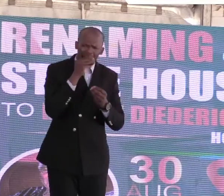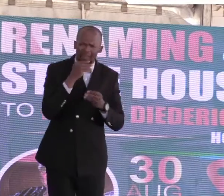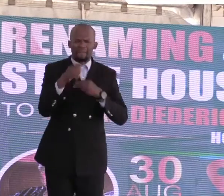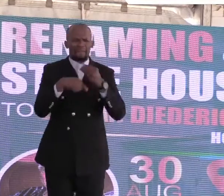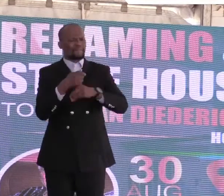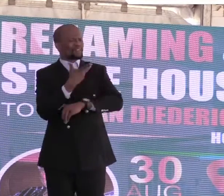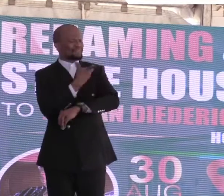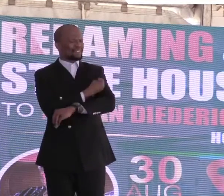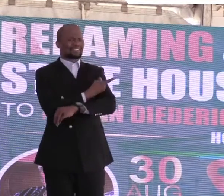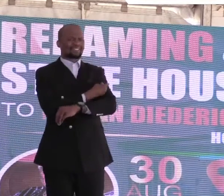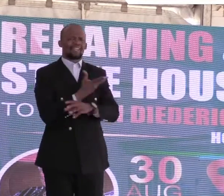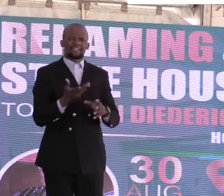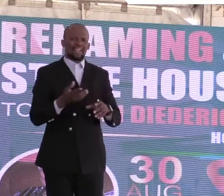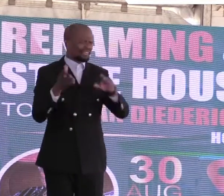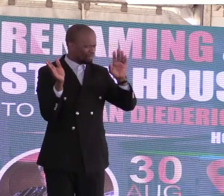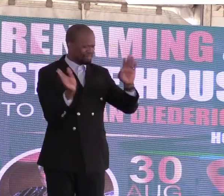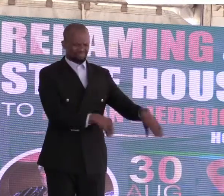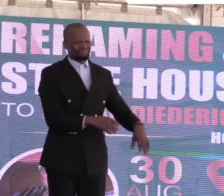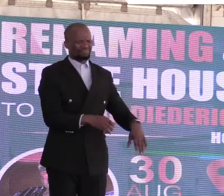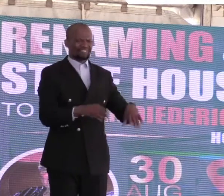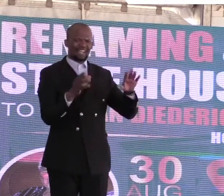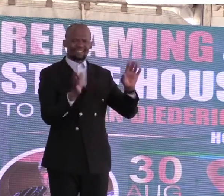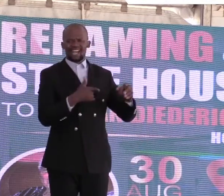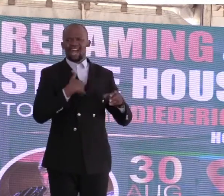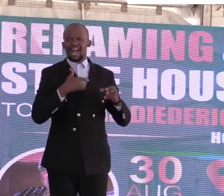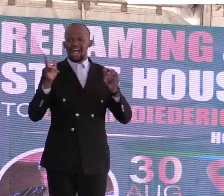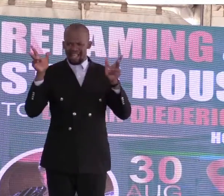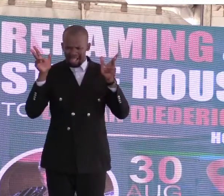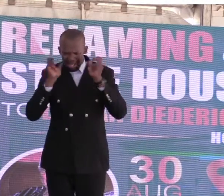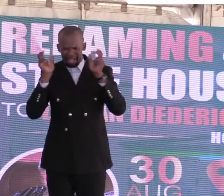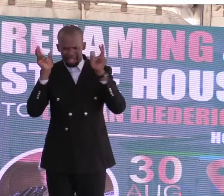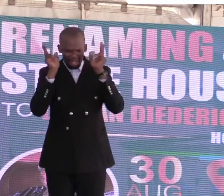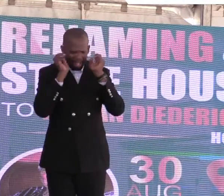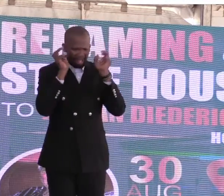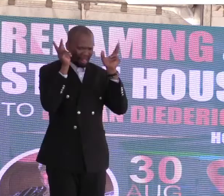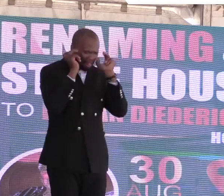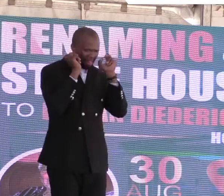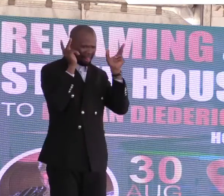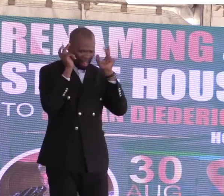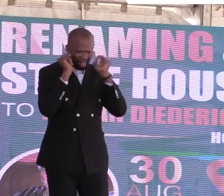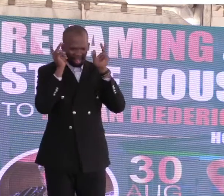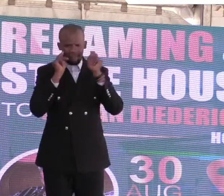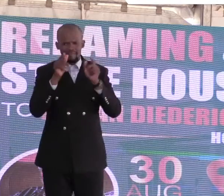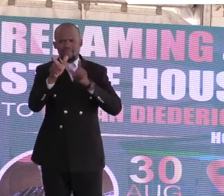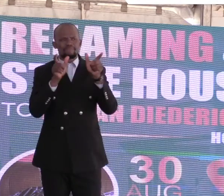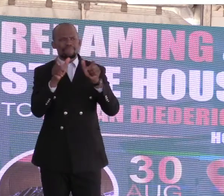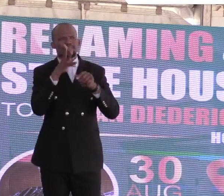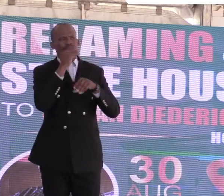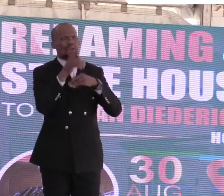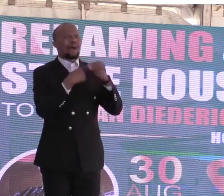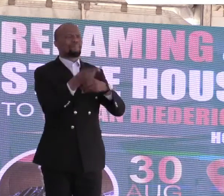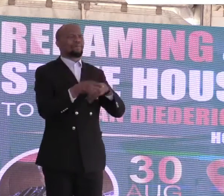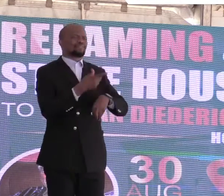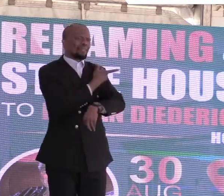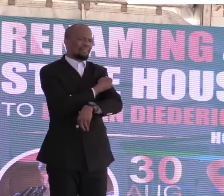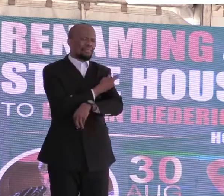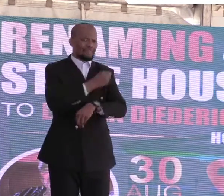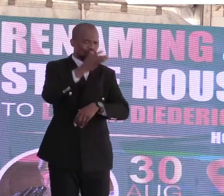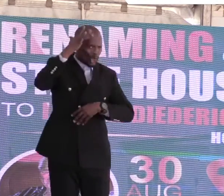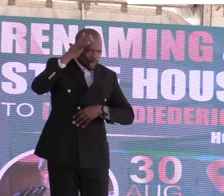about vaccines. There is no such. I've listened to news clips, people talking about all the